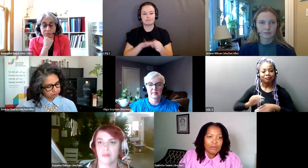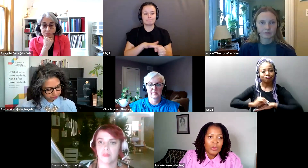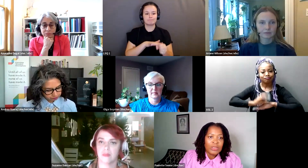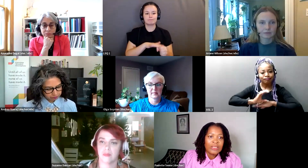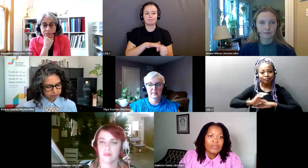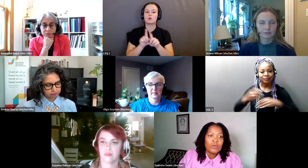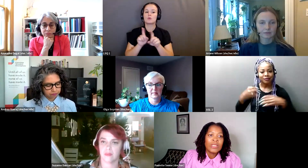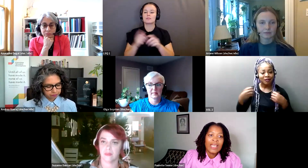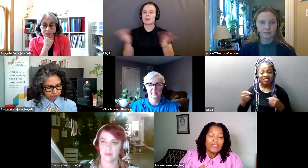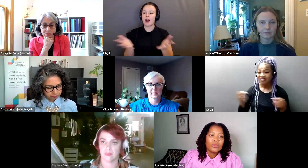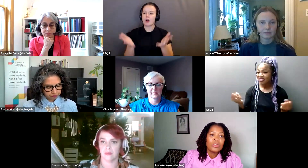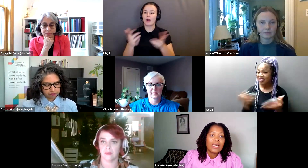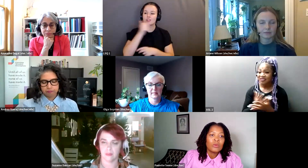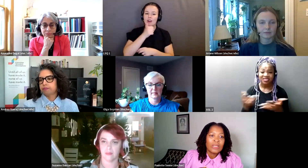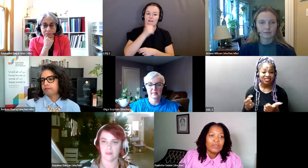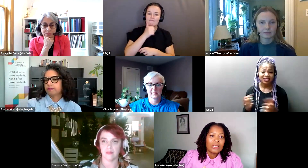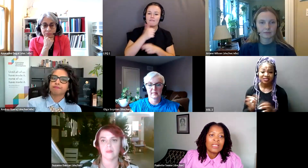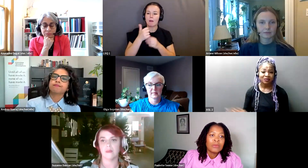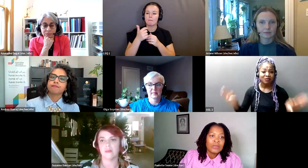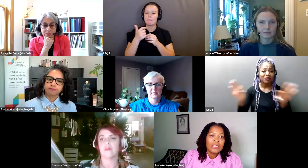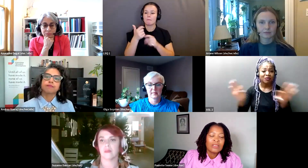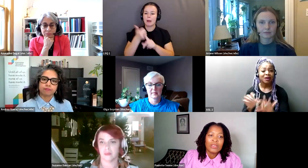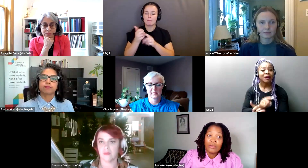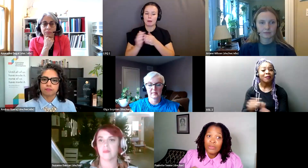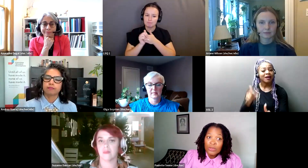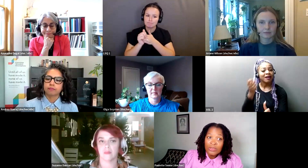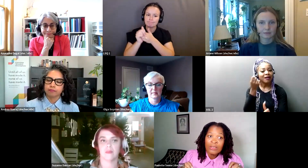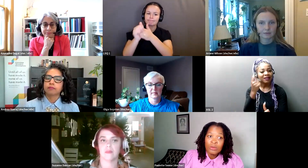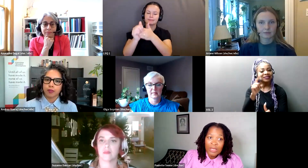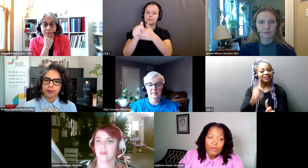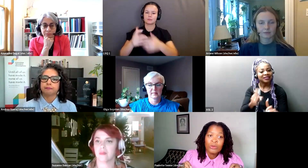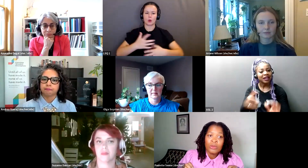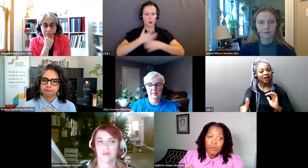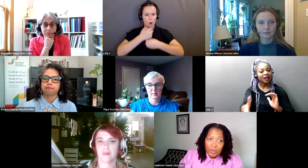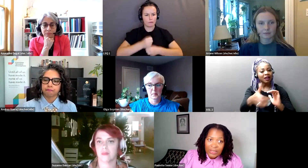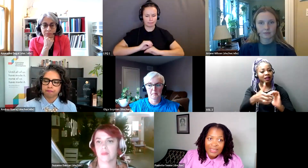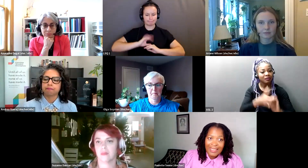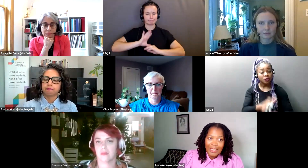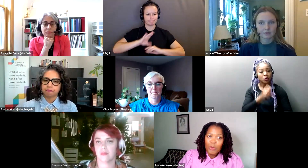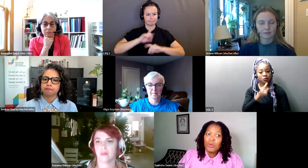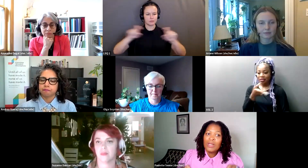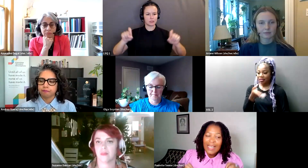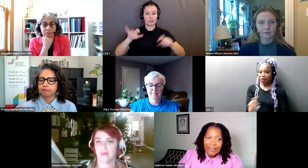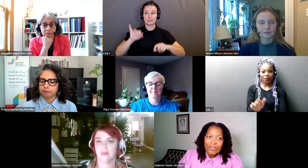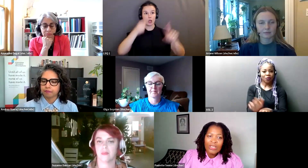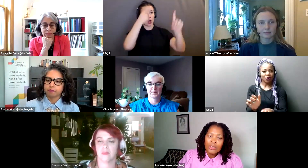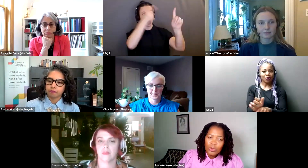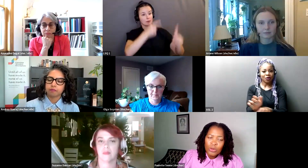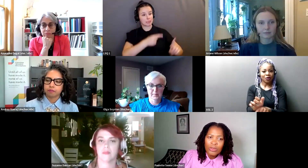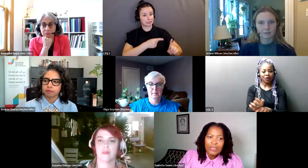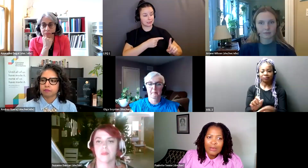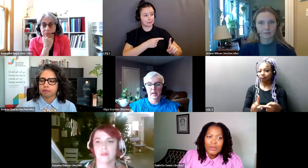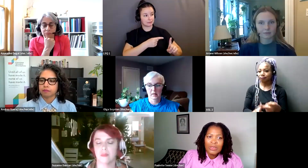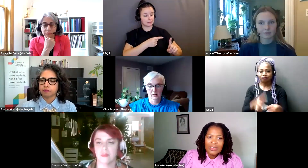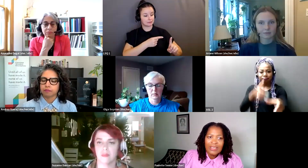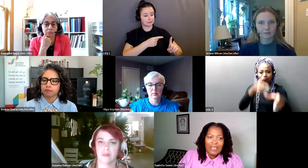of that is important. And so we can't do that without collaborating with the folks on the ground who do the work, who have the knowledge, who